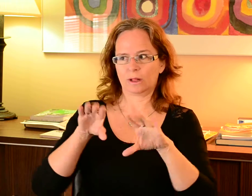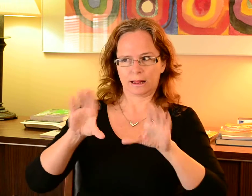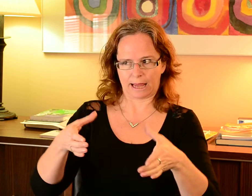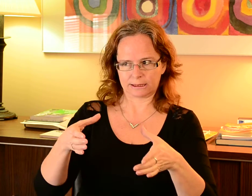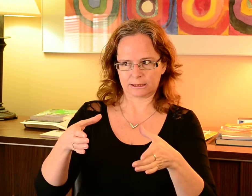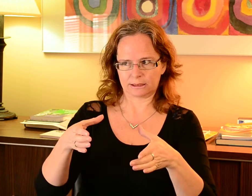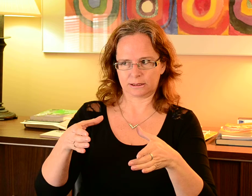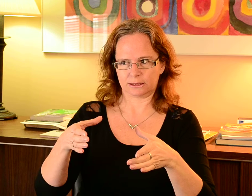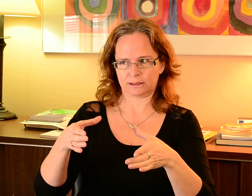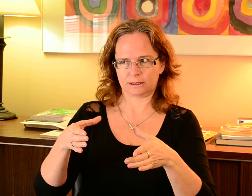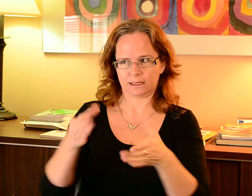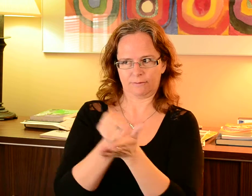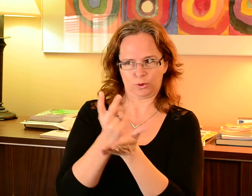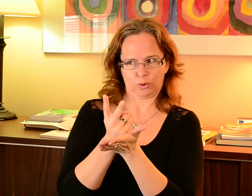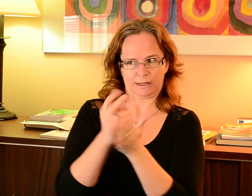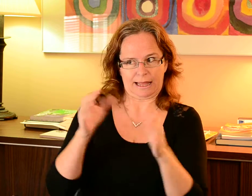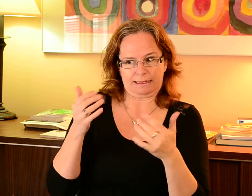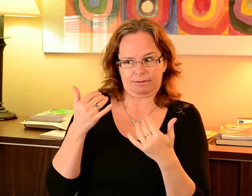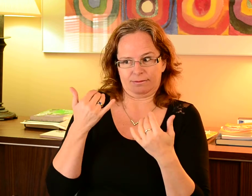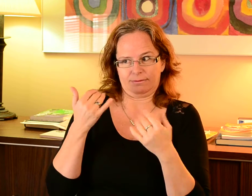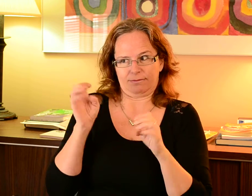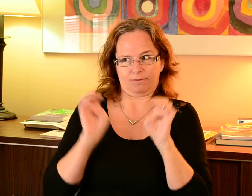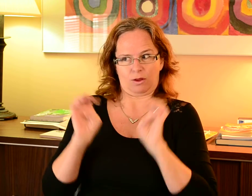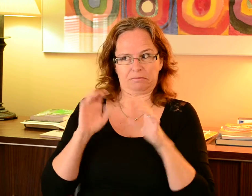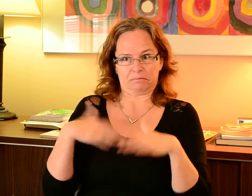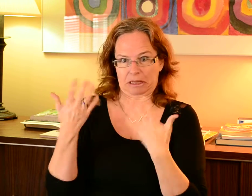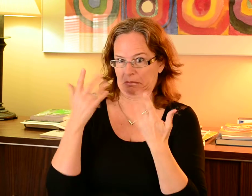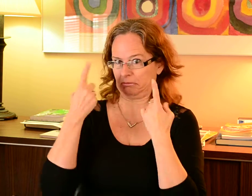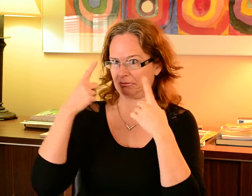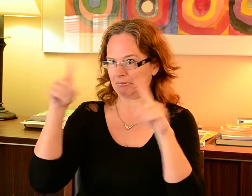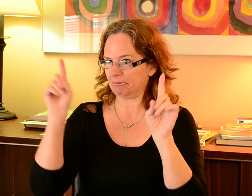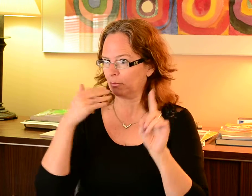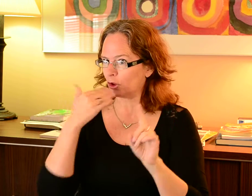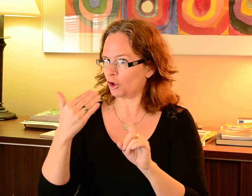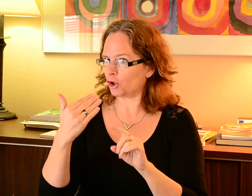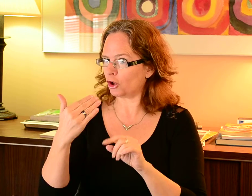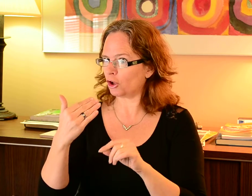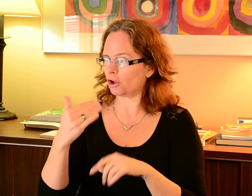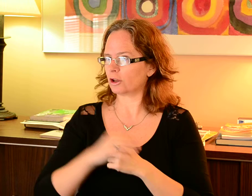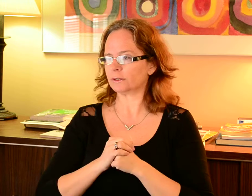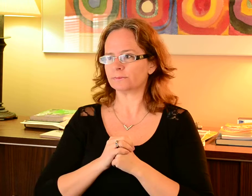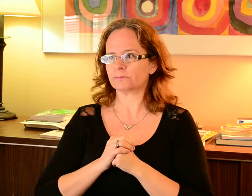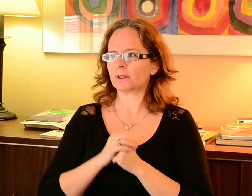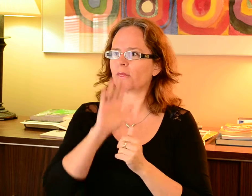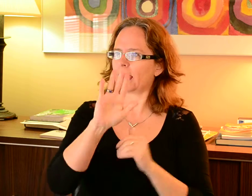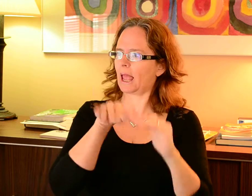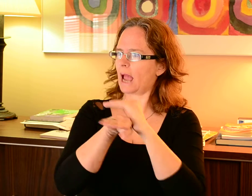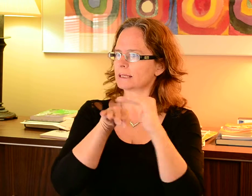So I work as an intervener in a regular classroom at Bow Valley College, and that seems to be working out well. It's a bit of an